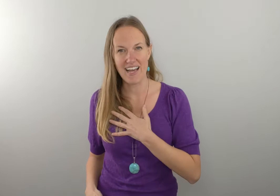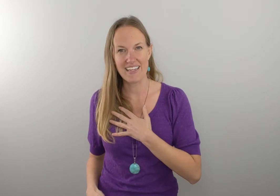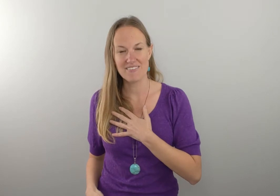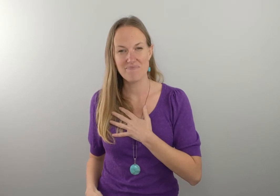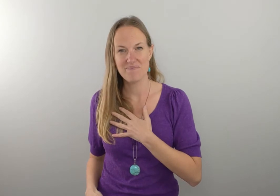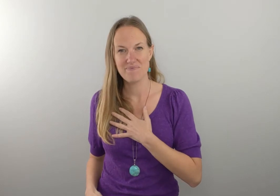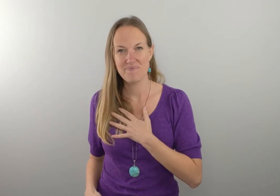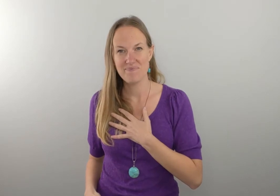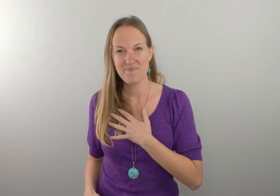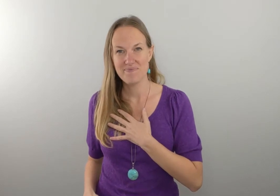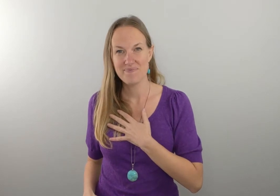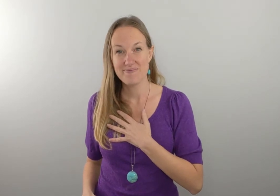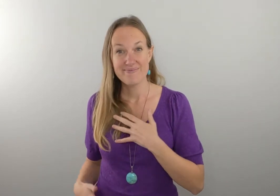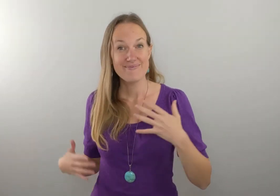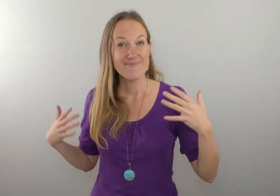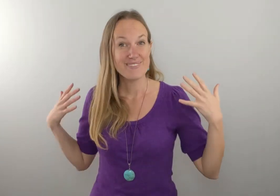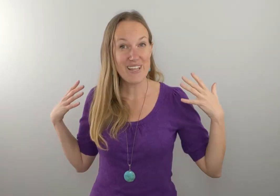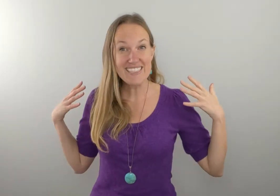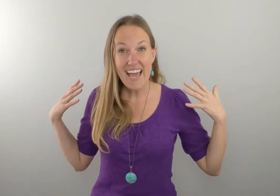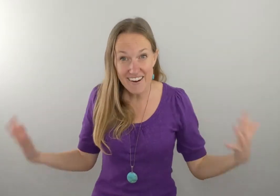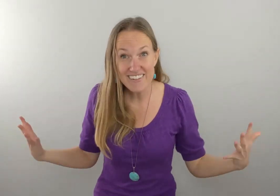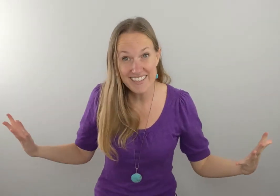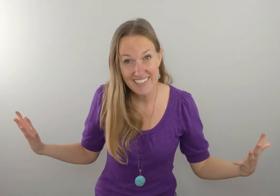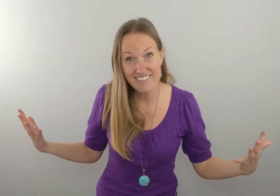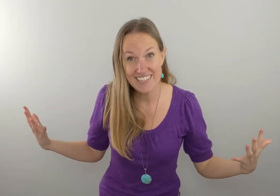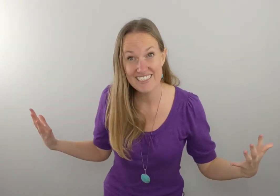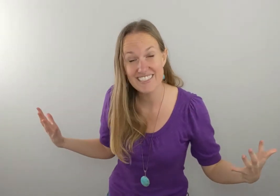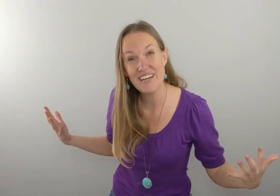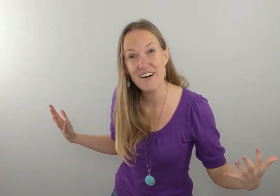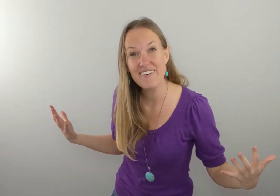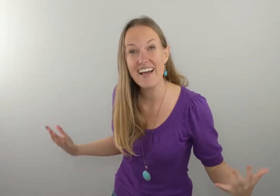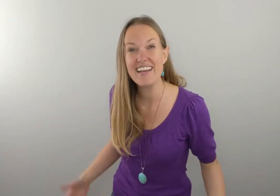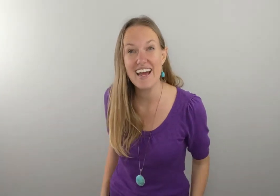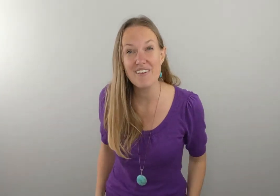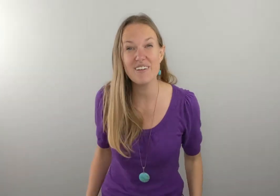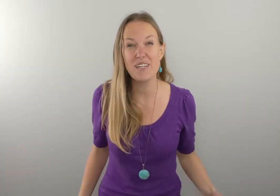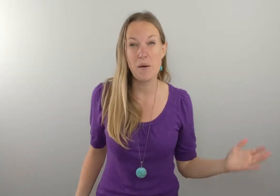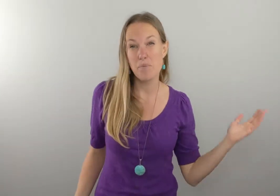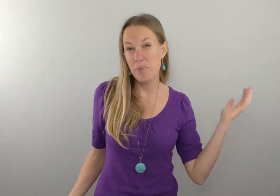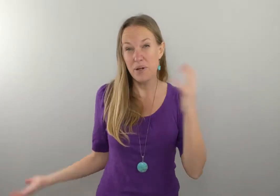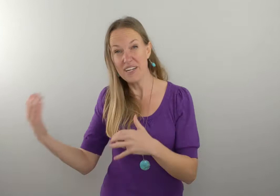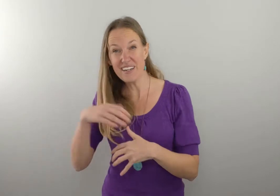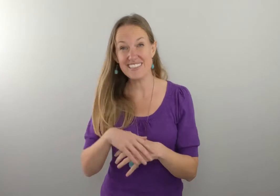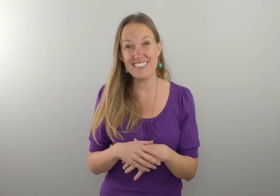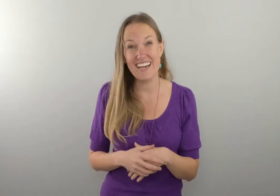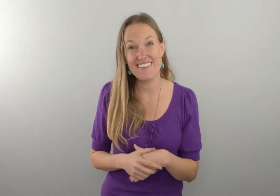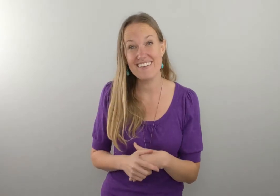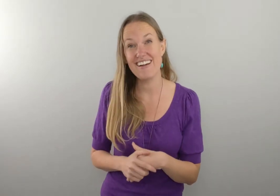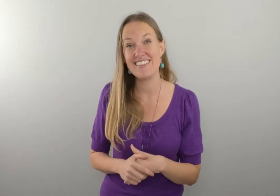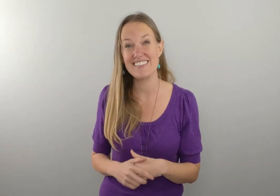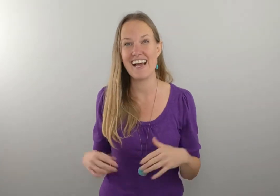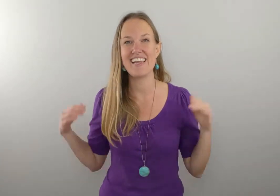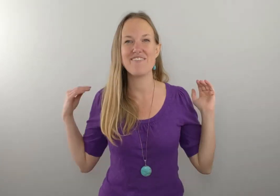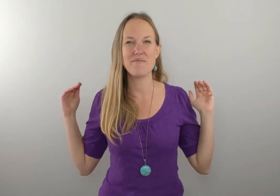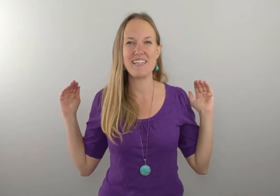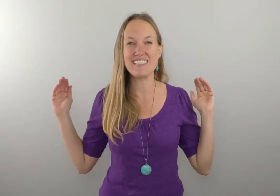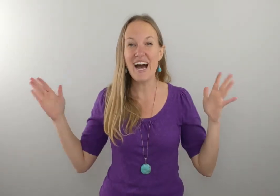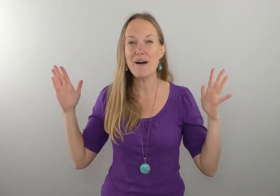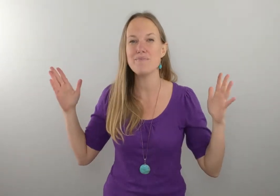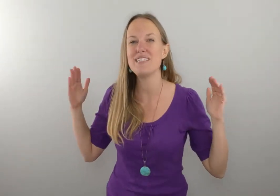mine. So that's everything you need to know. And now we're going to put it all together and sign it from the top to